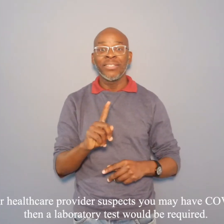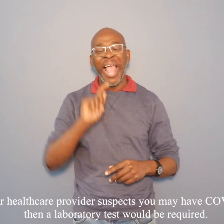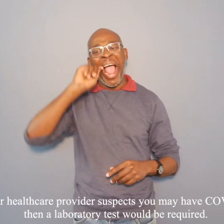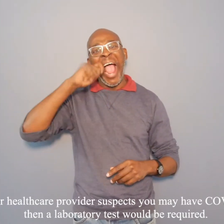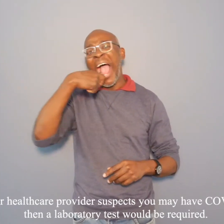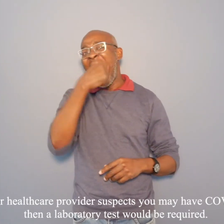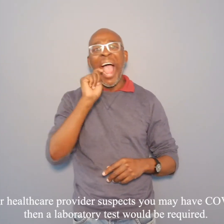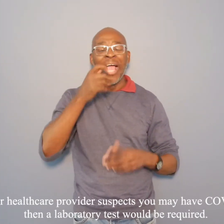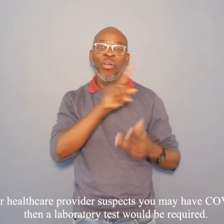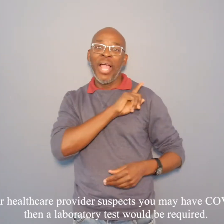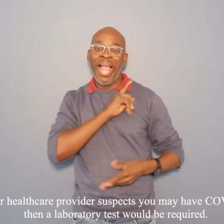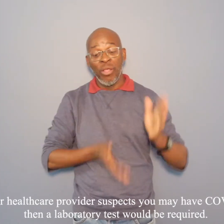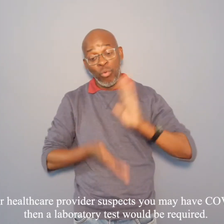required.